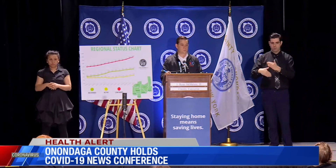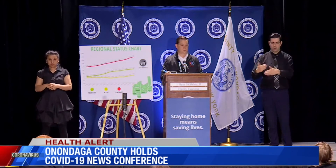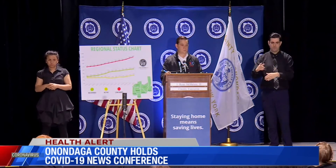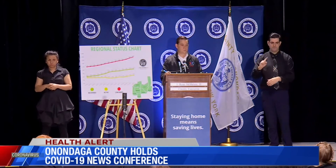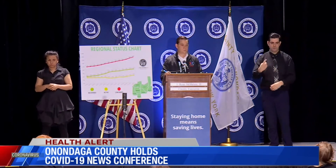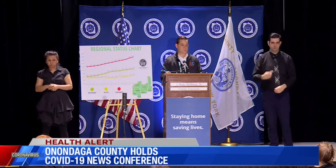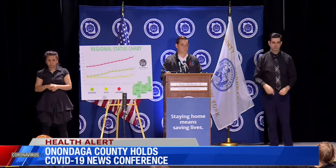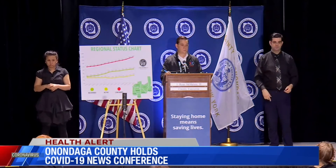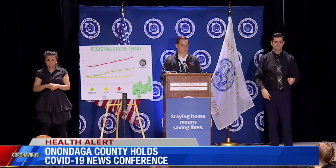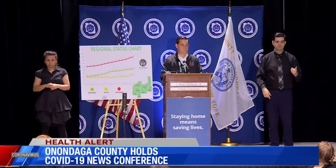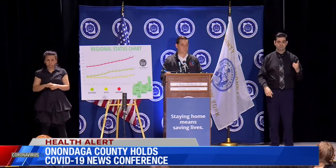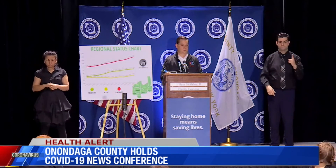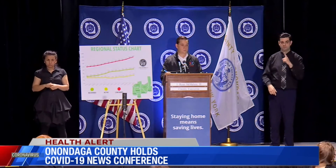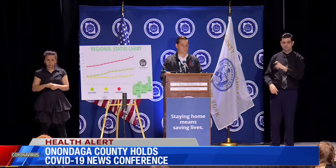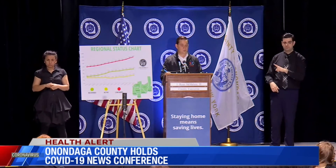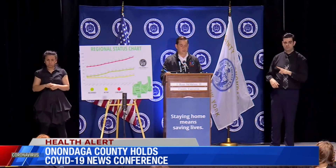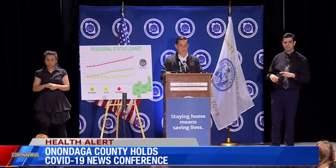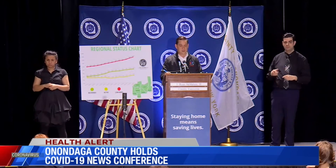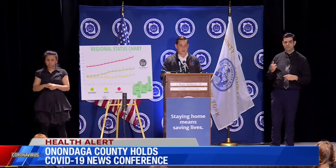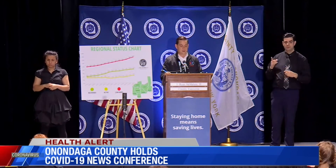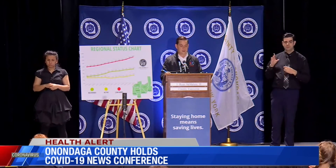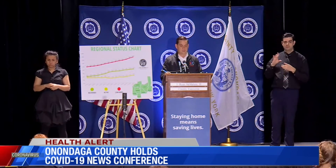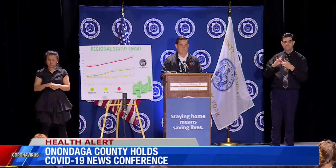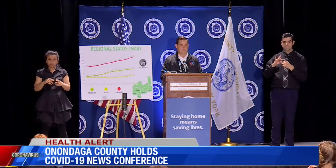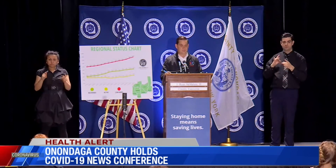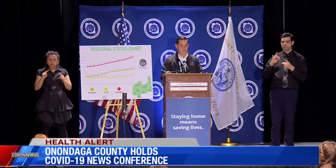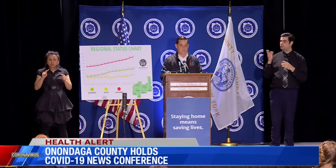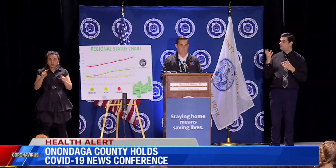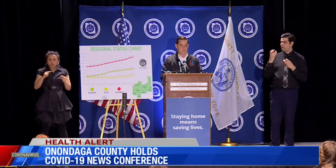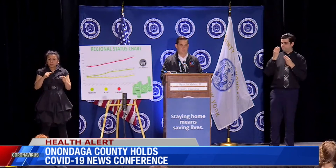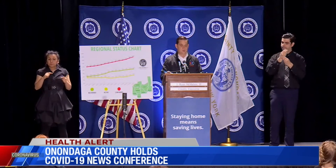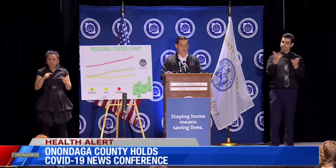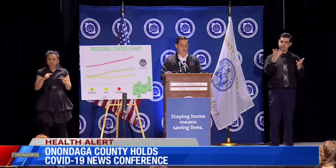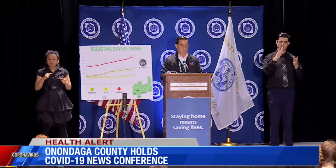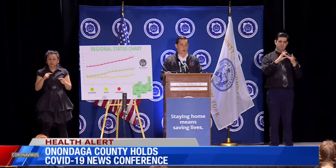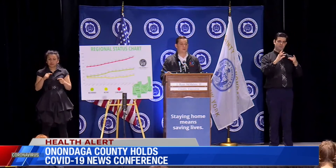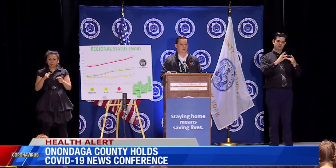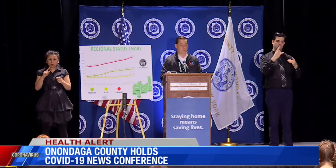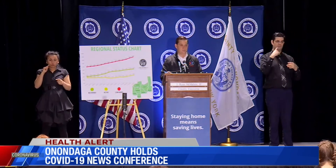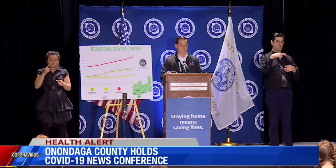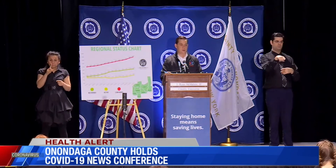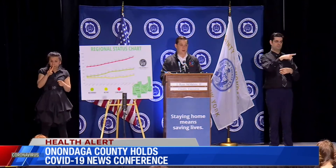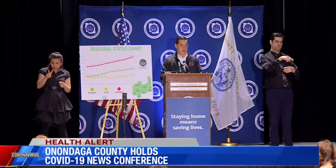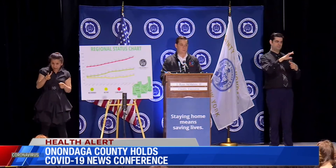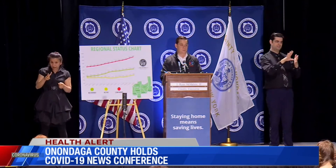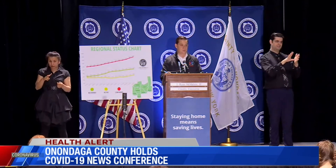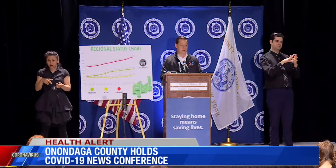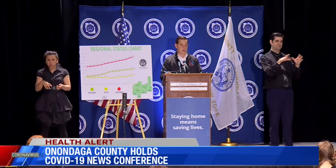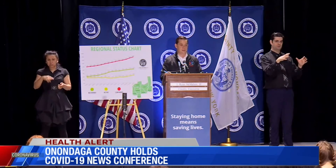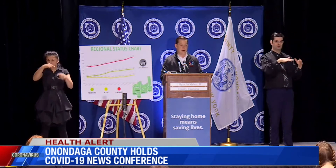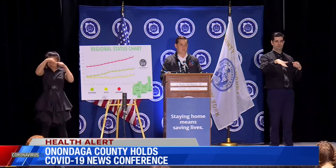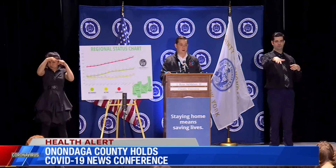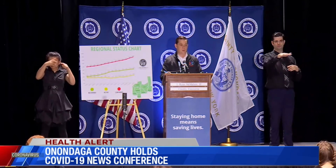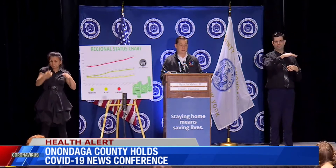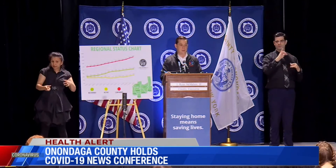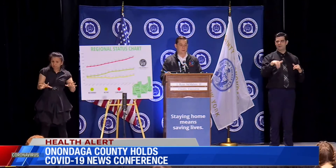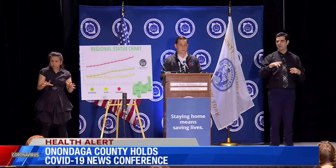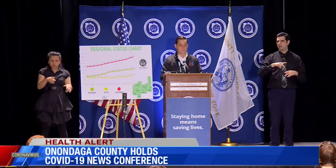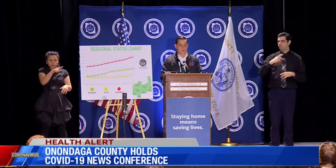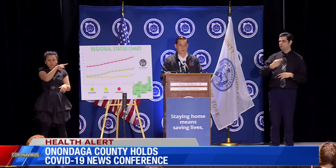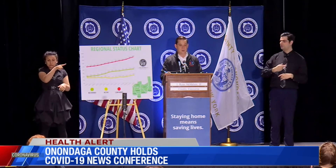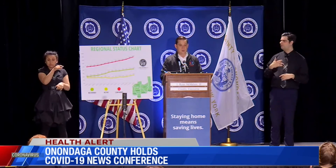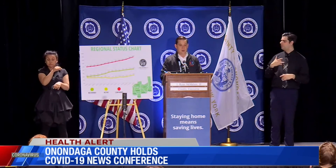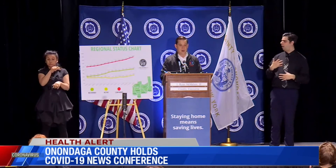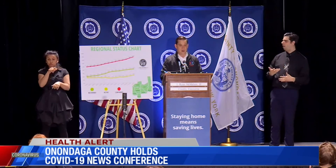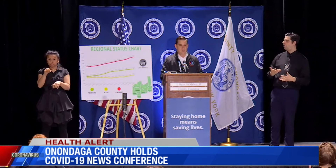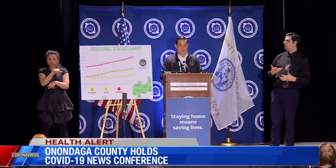who might be a little upset today? You have every right to be. It's not fair what's happened,